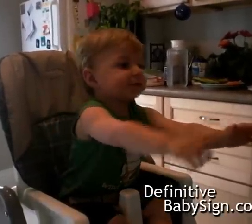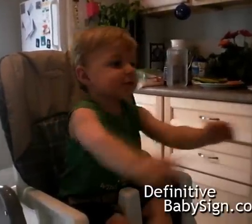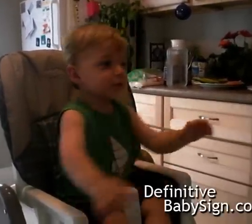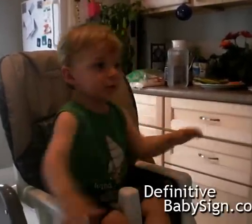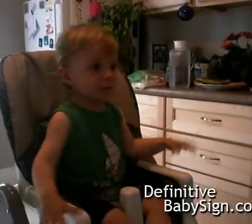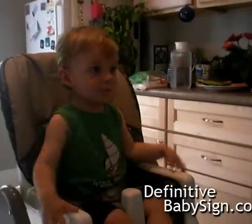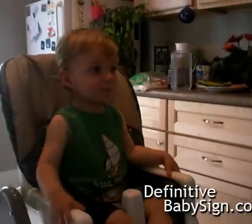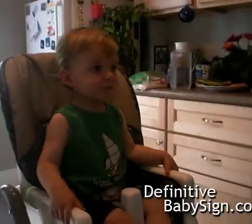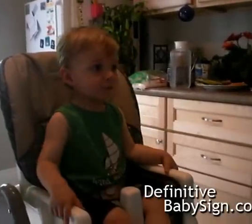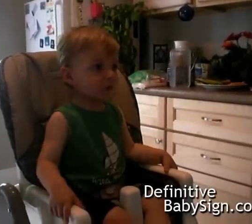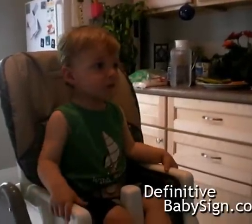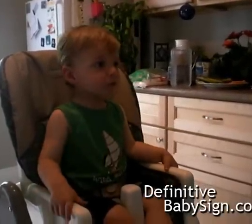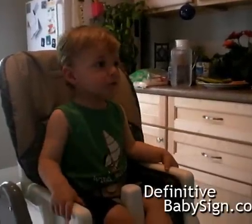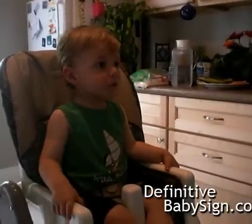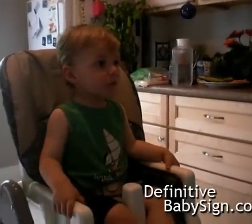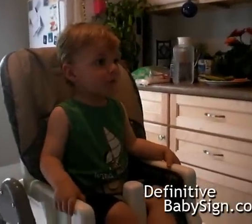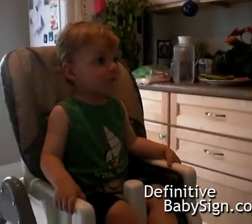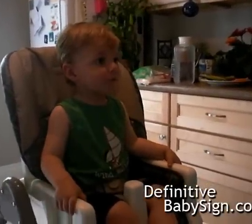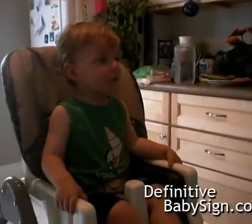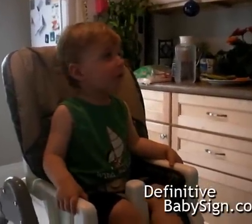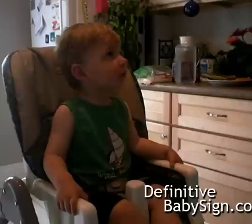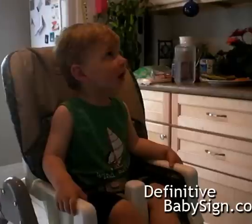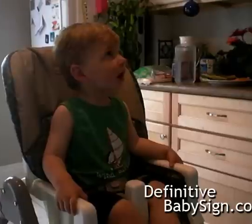You're not going to say it the old way? Okay.